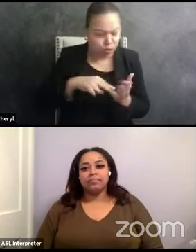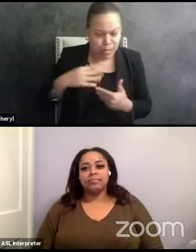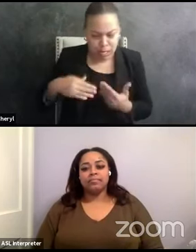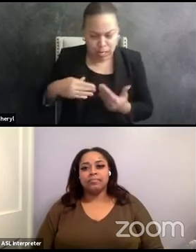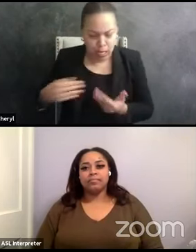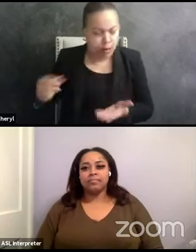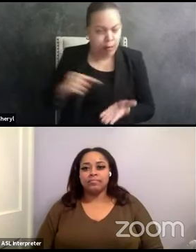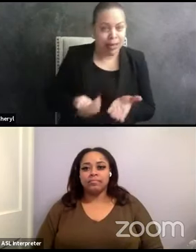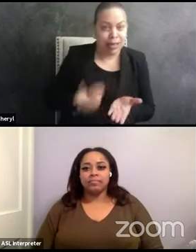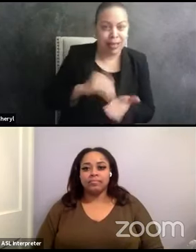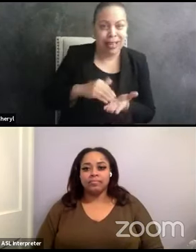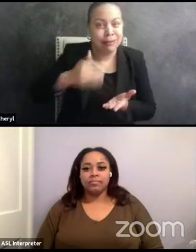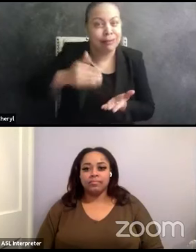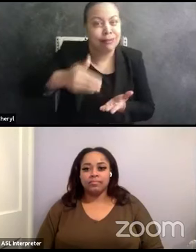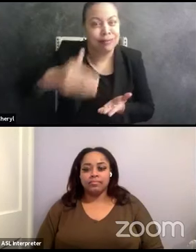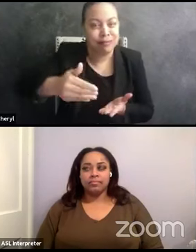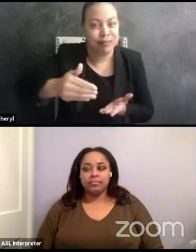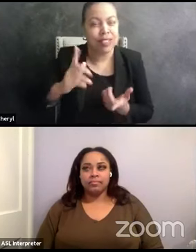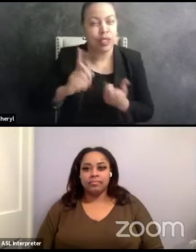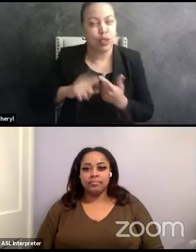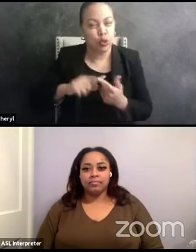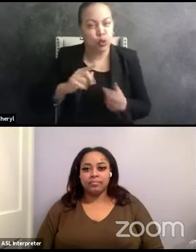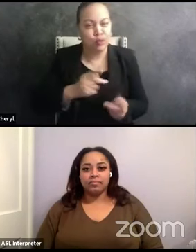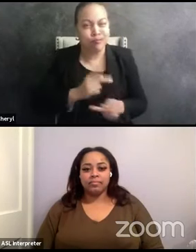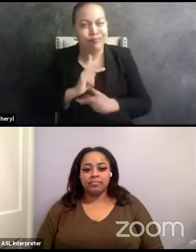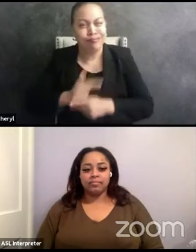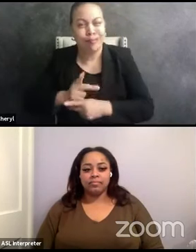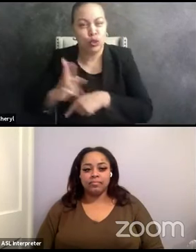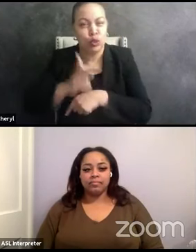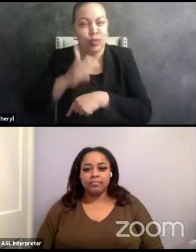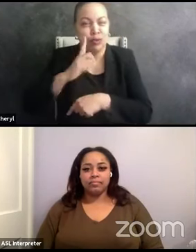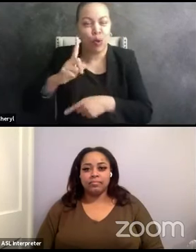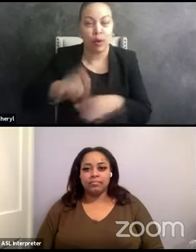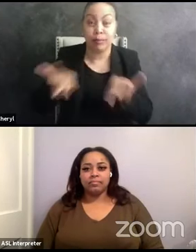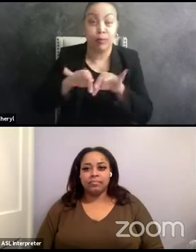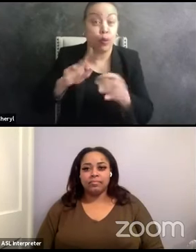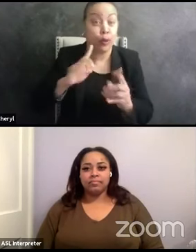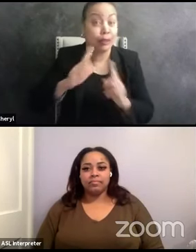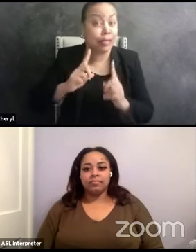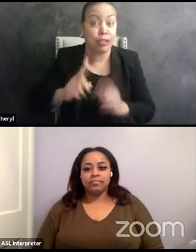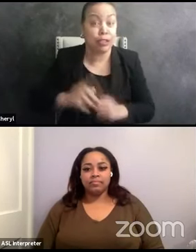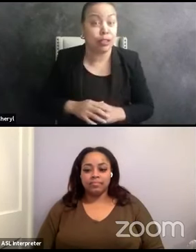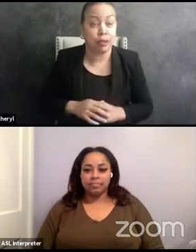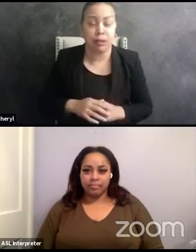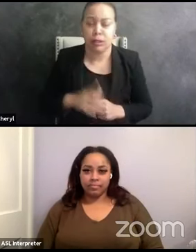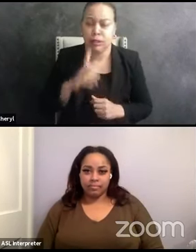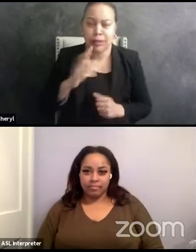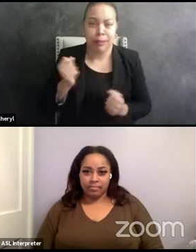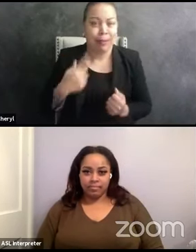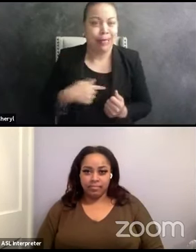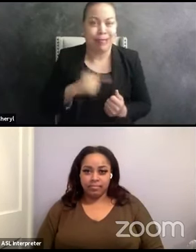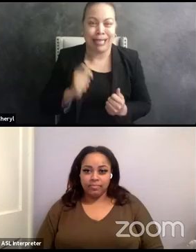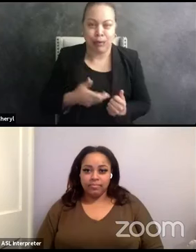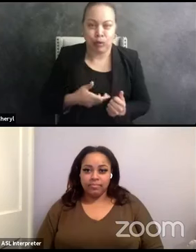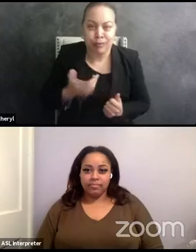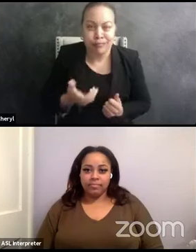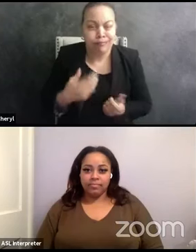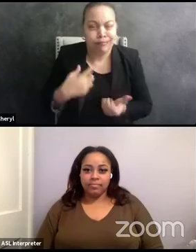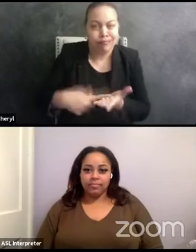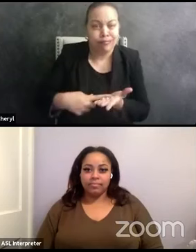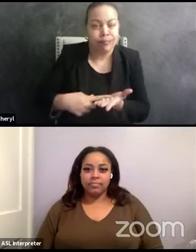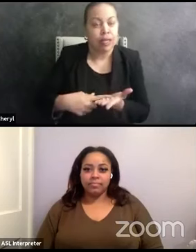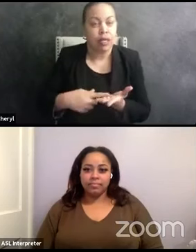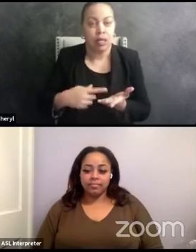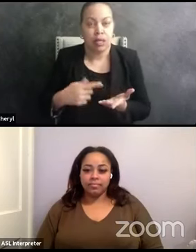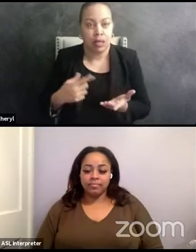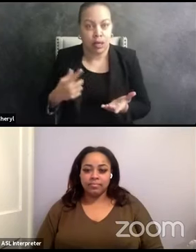these important conversations that so many of us have to have out of this place of, repetitive trauma